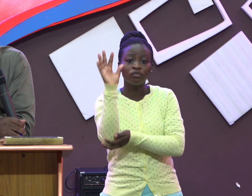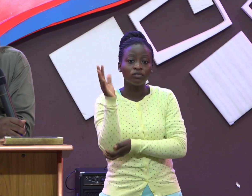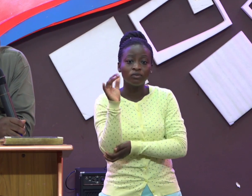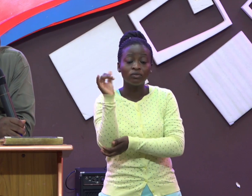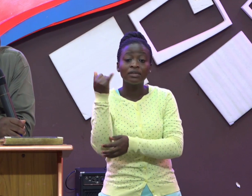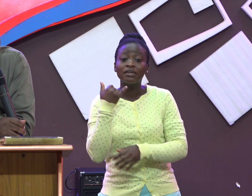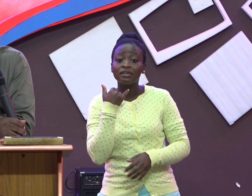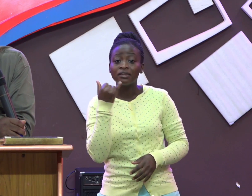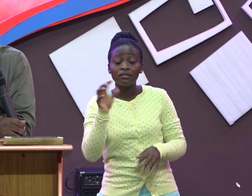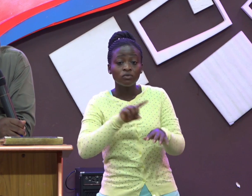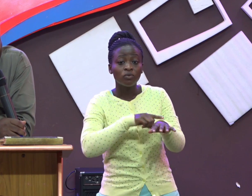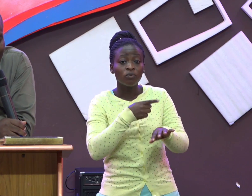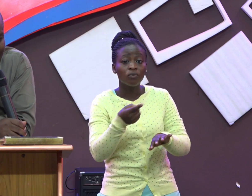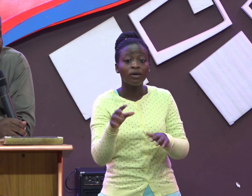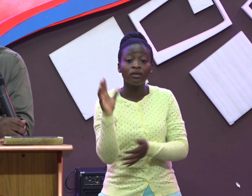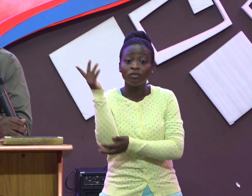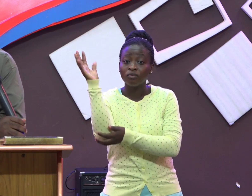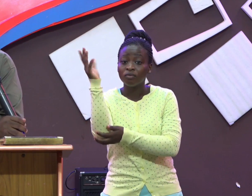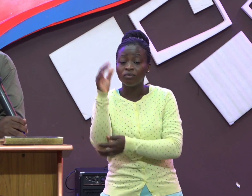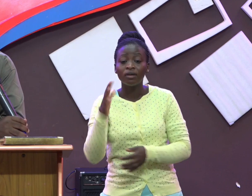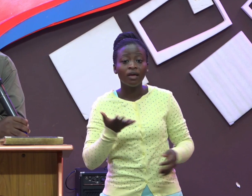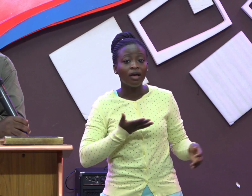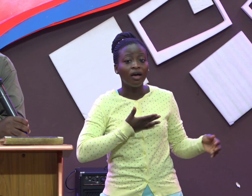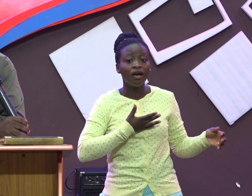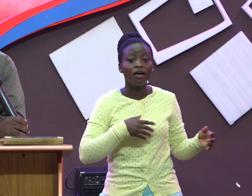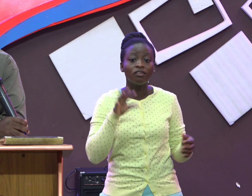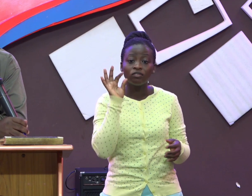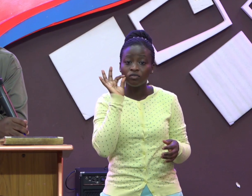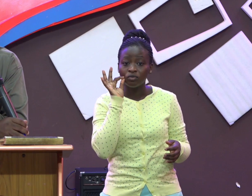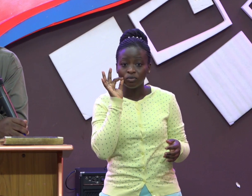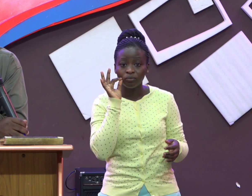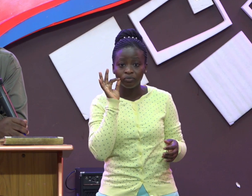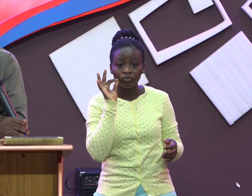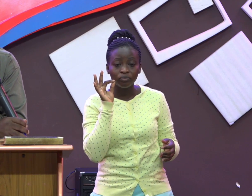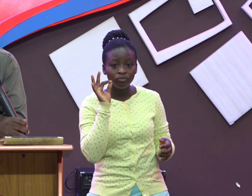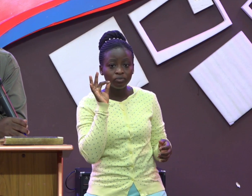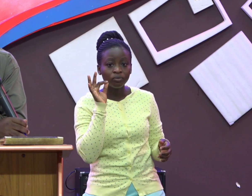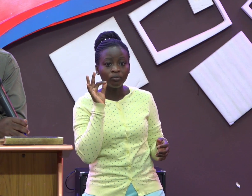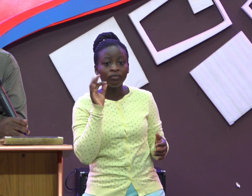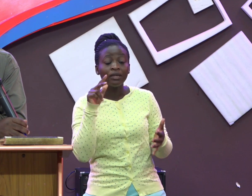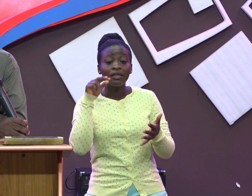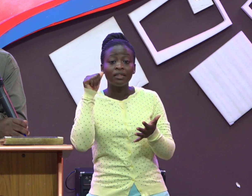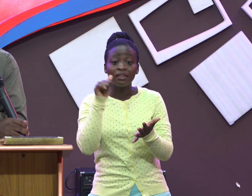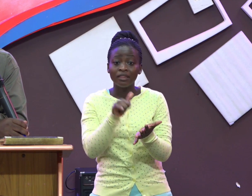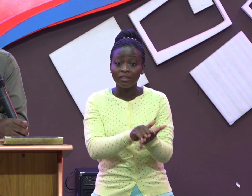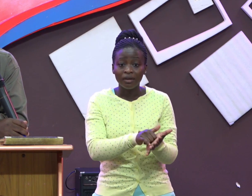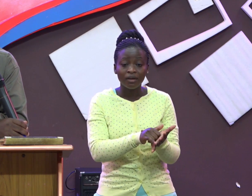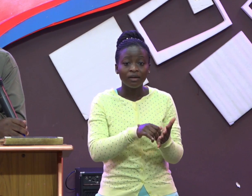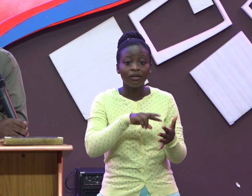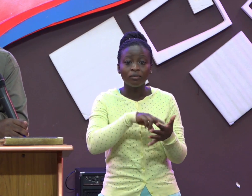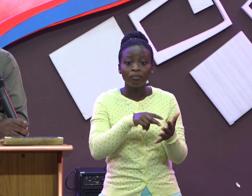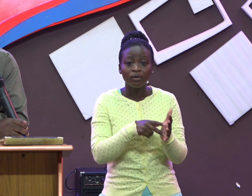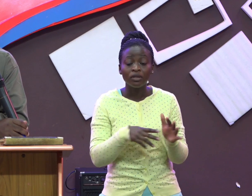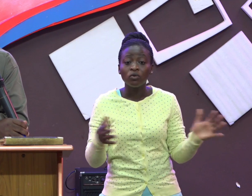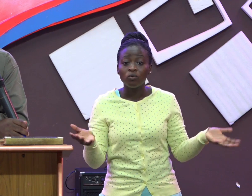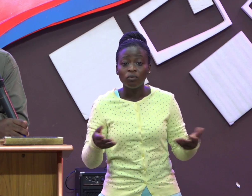Jesus says si mwanonda, that you did not choose me, but I chose you, mubale ebibala. That you bear fruit. Kitegeeza nti wonna embeera. It means wherever you be, mutemere